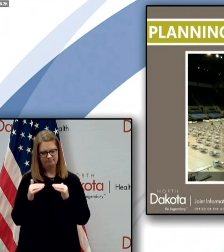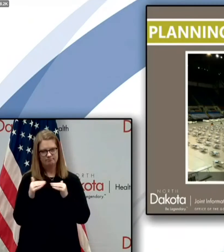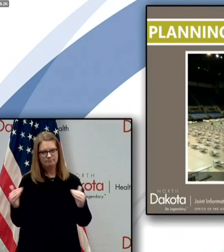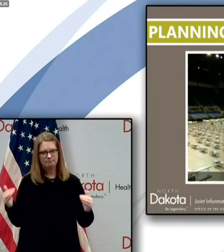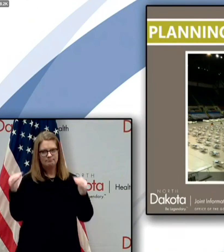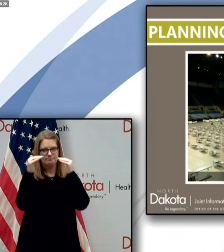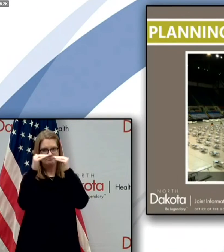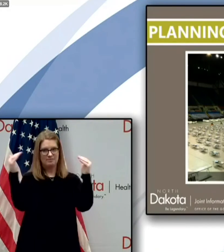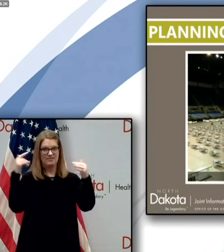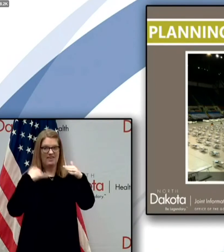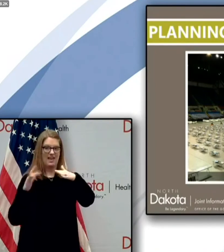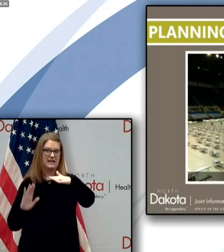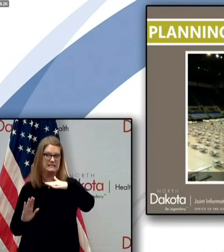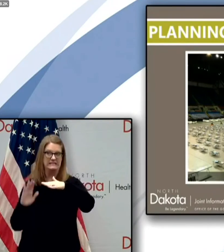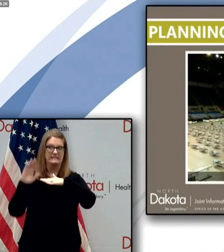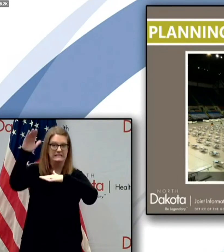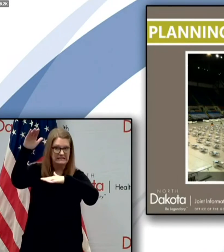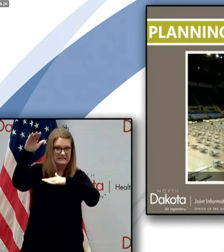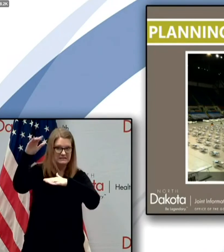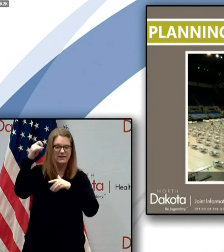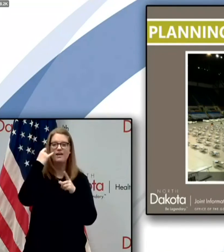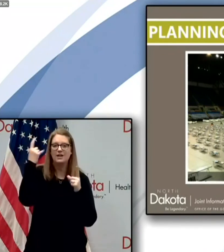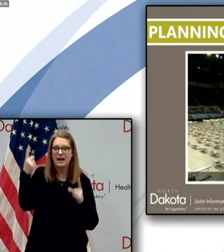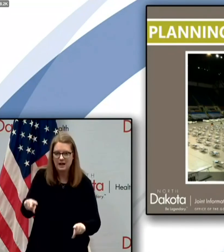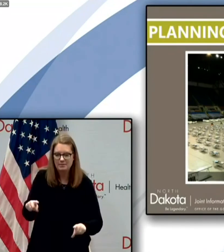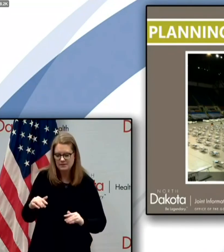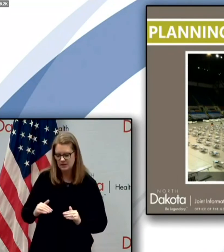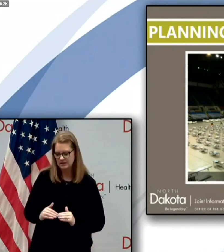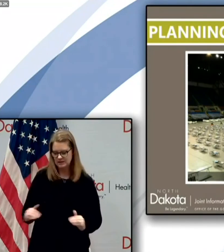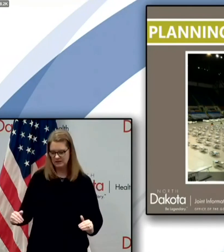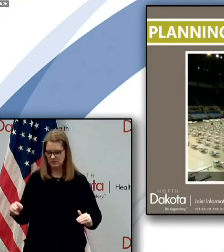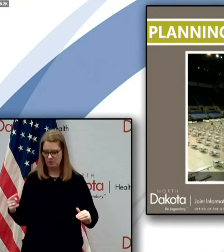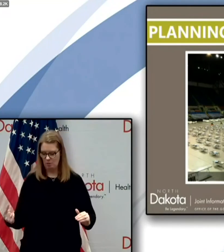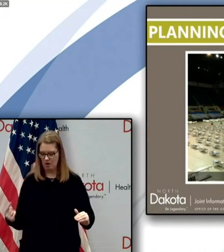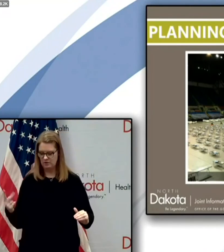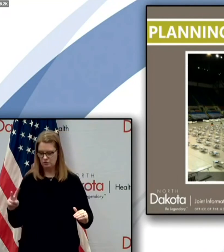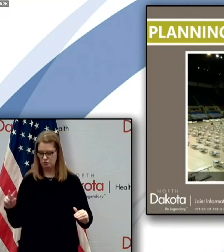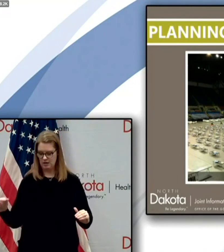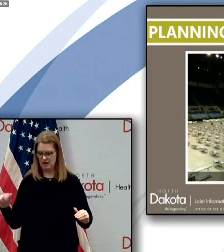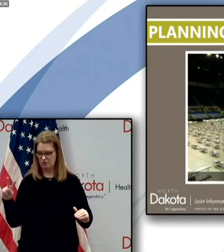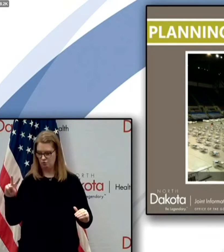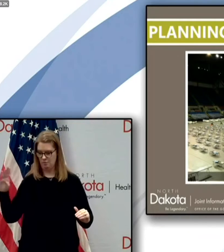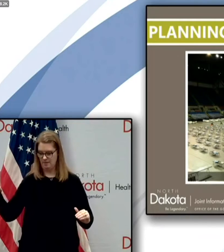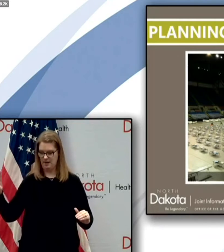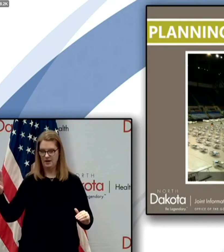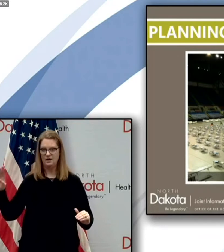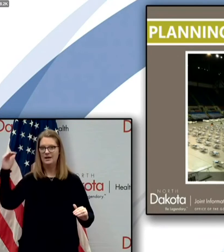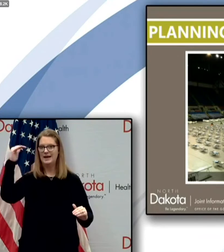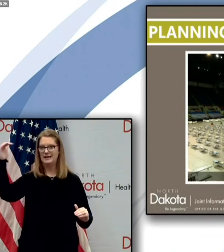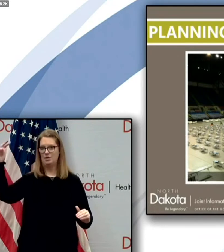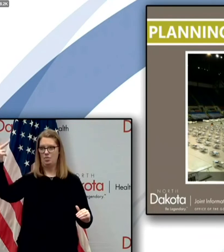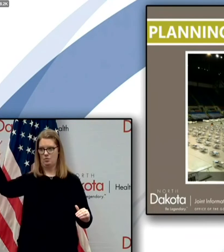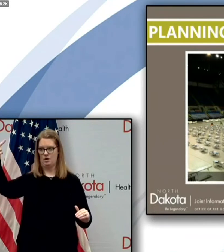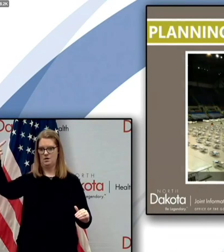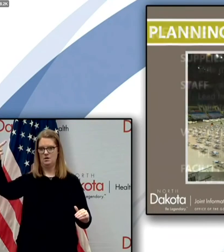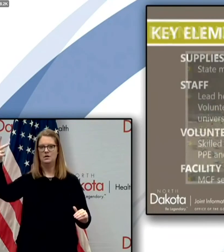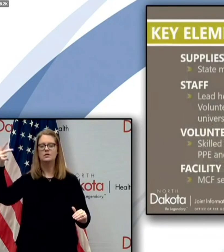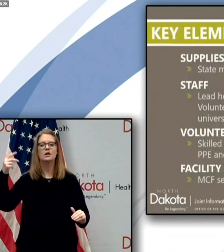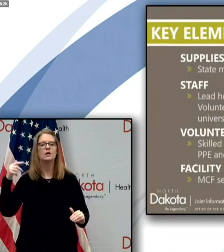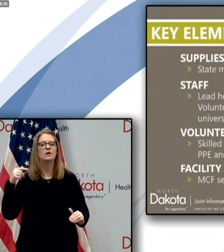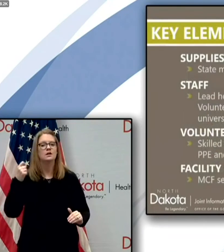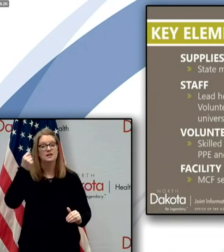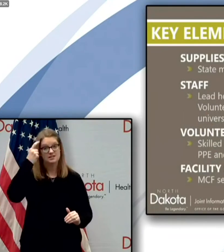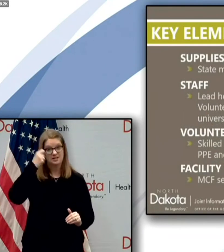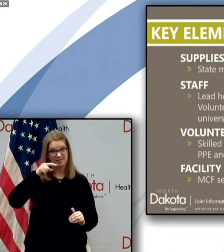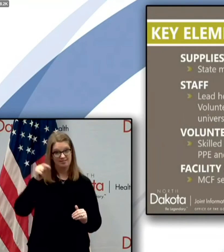the surge if it does happen, the Tiers 1, 2A, 2B, and Tier 3. This plan